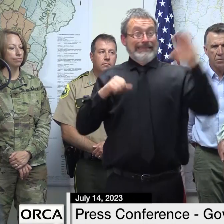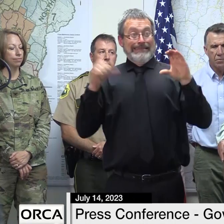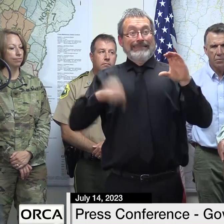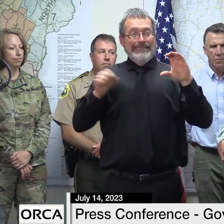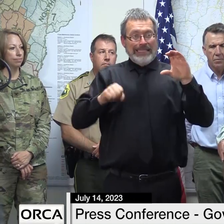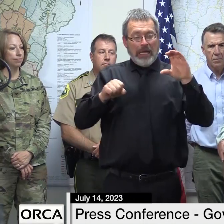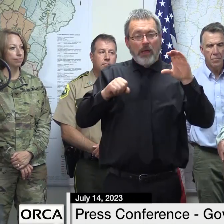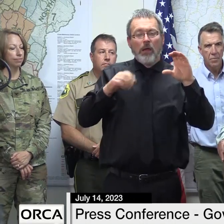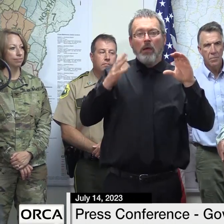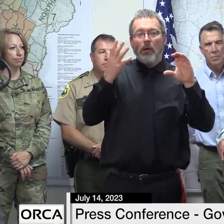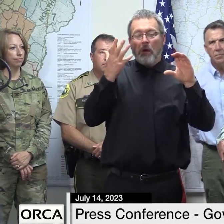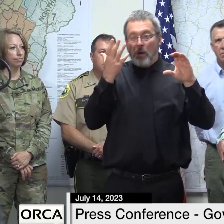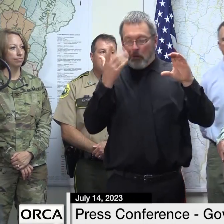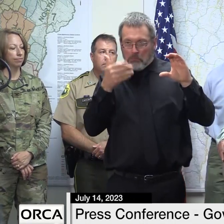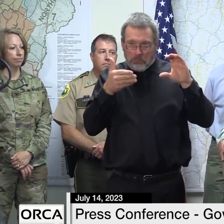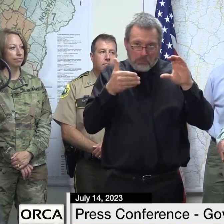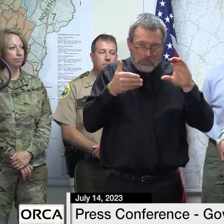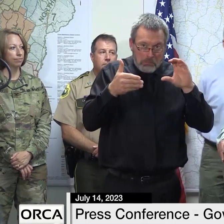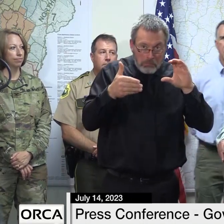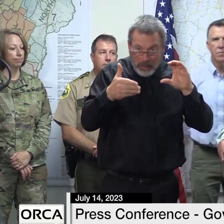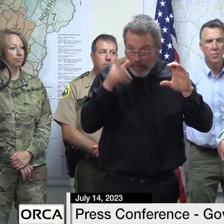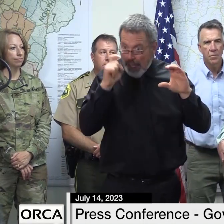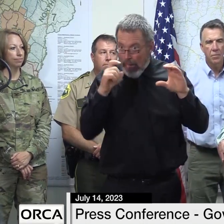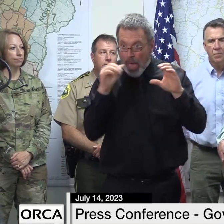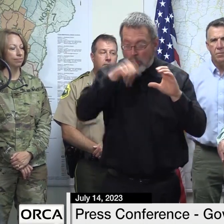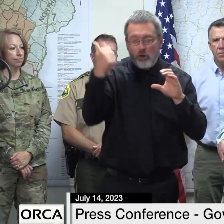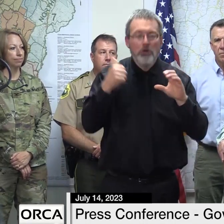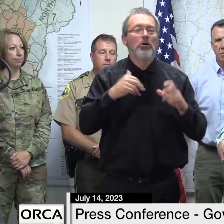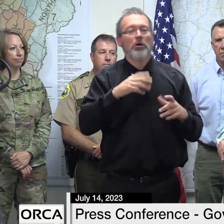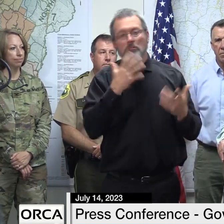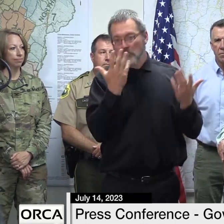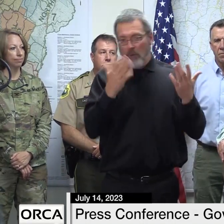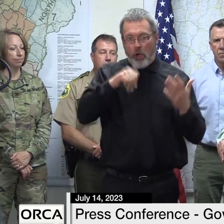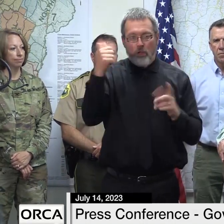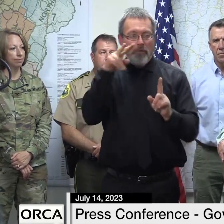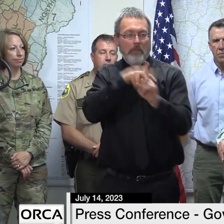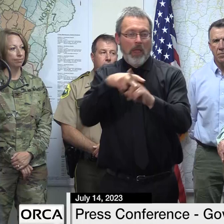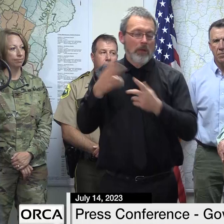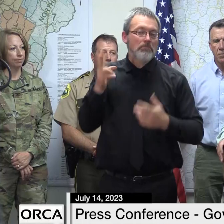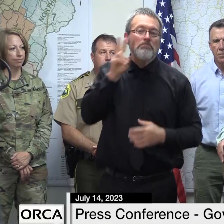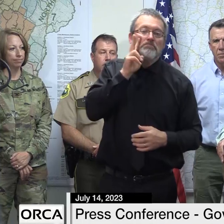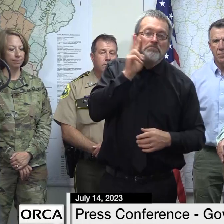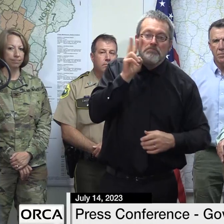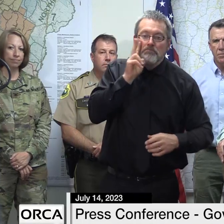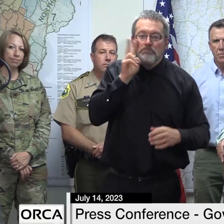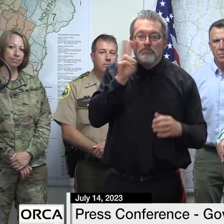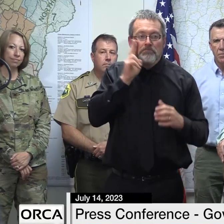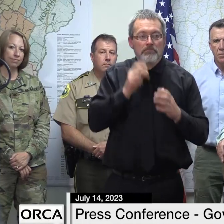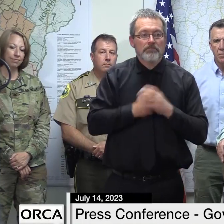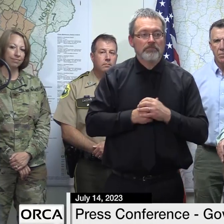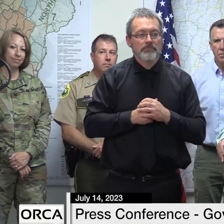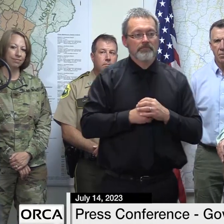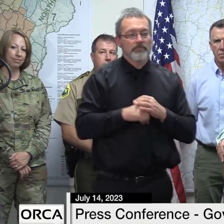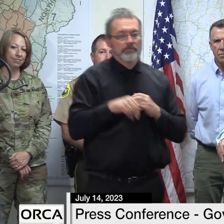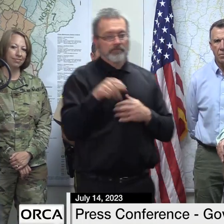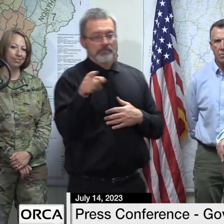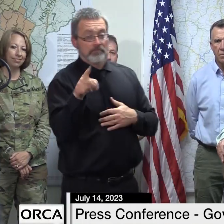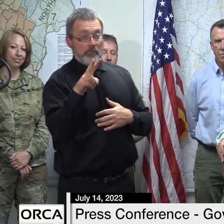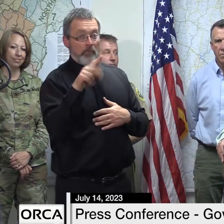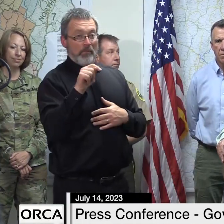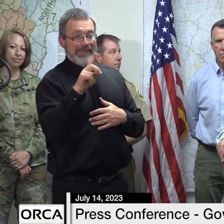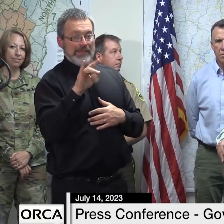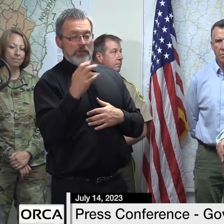one. And get that to the governor for his signature to present it to the United States Department of Agriculture. This is a super